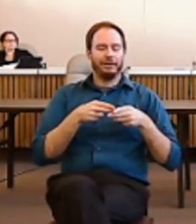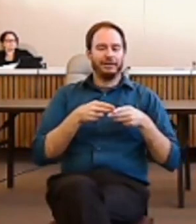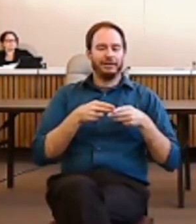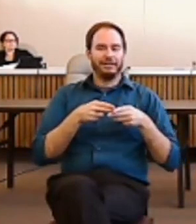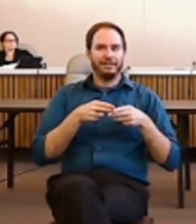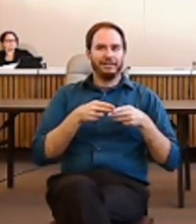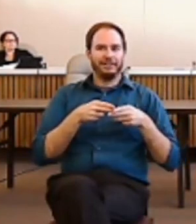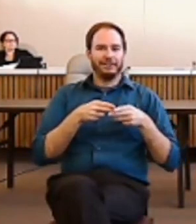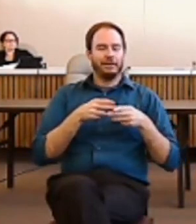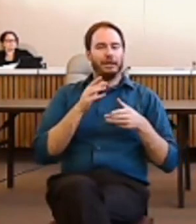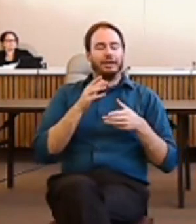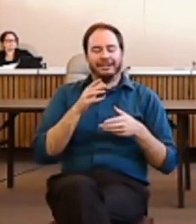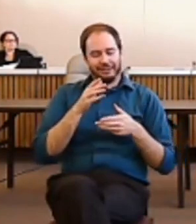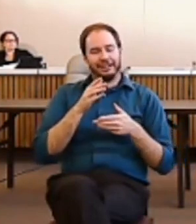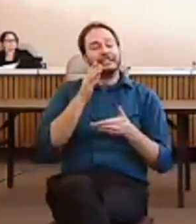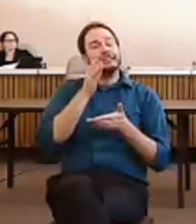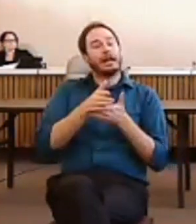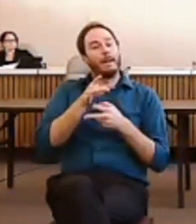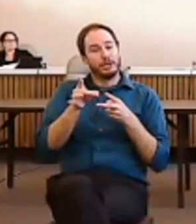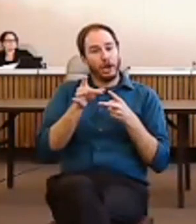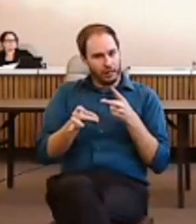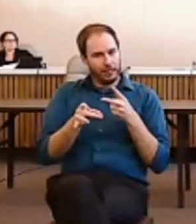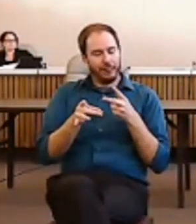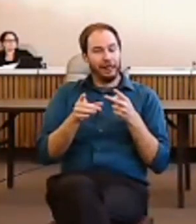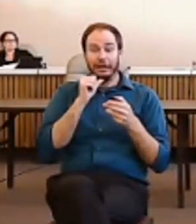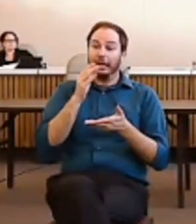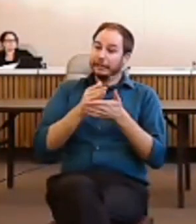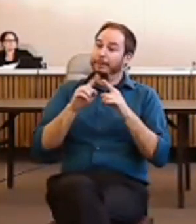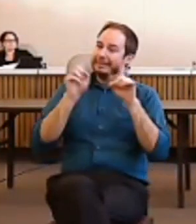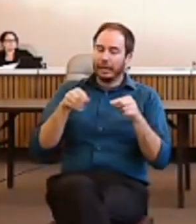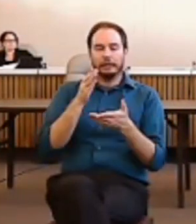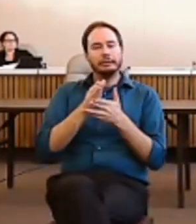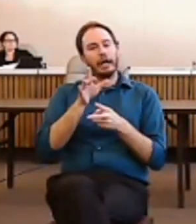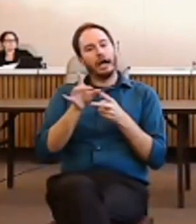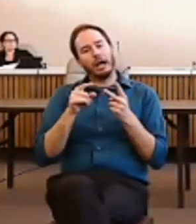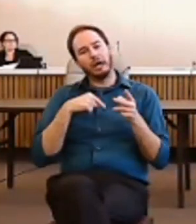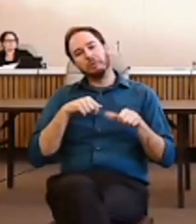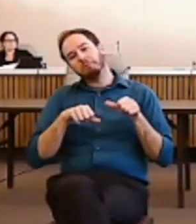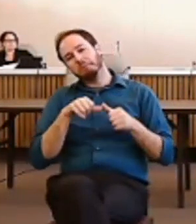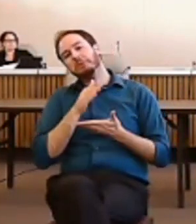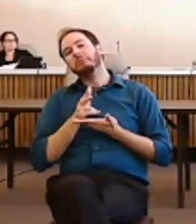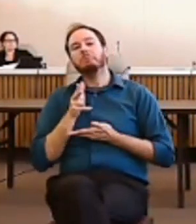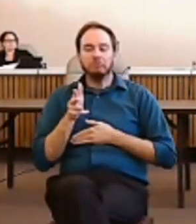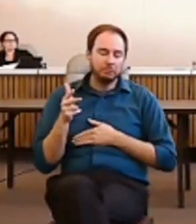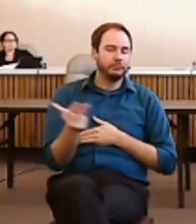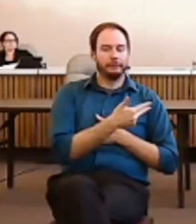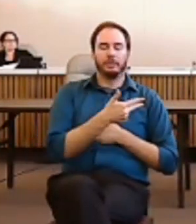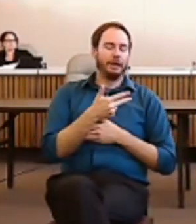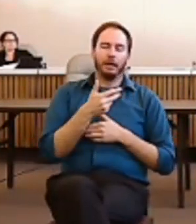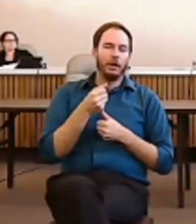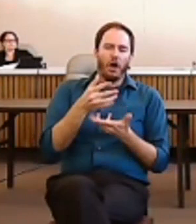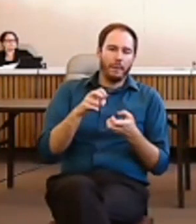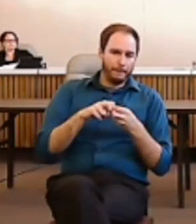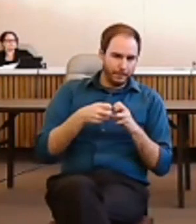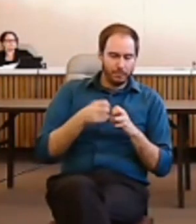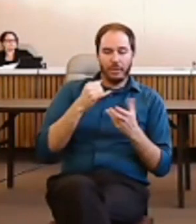they think of them as stoptionals, right? They're not stop signs, they're stoptional signs. So that creates an issue.